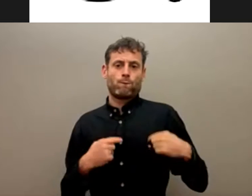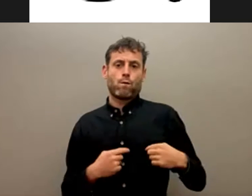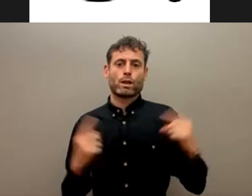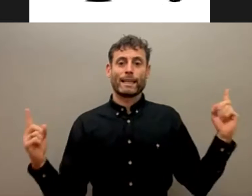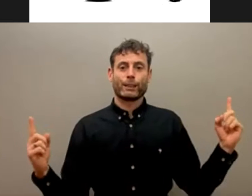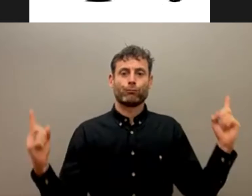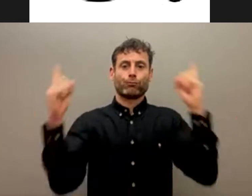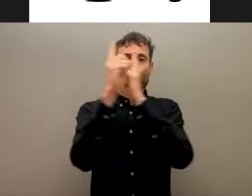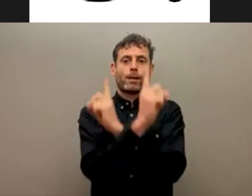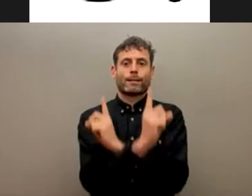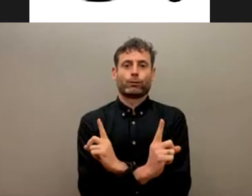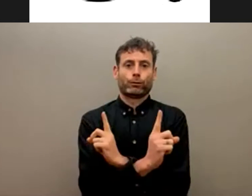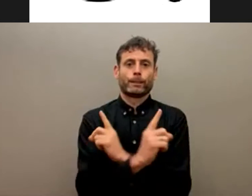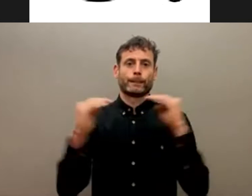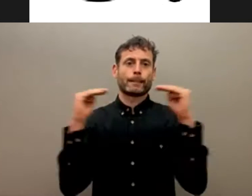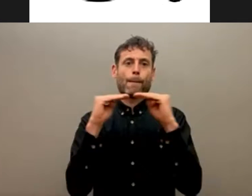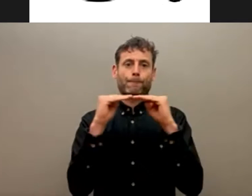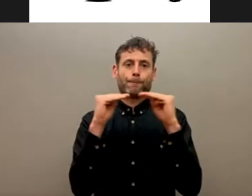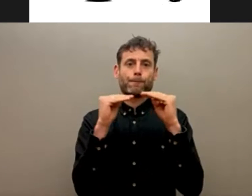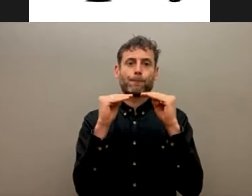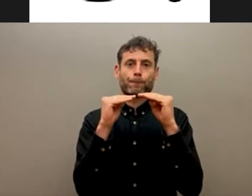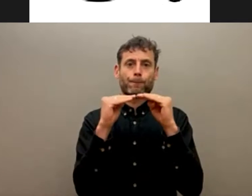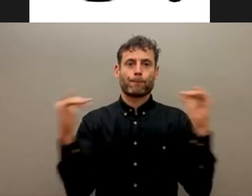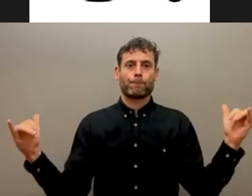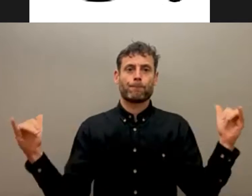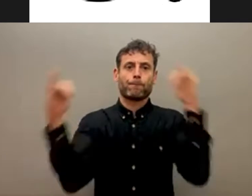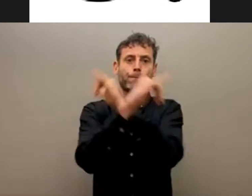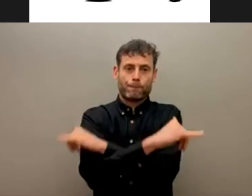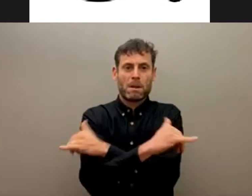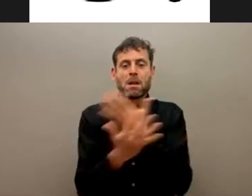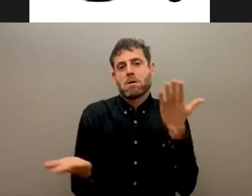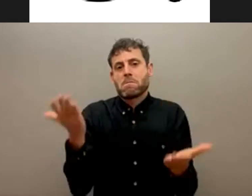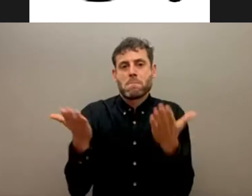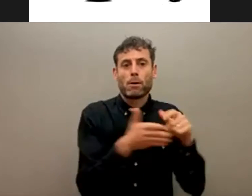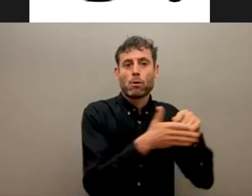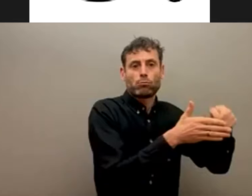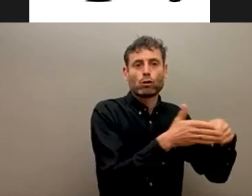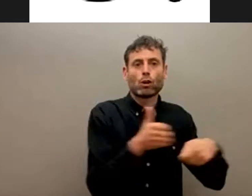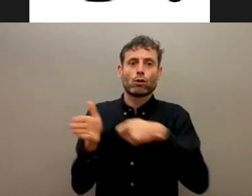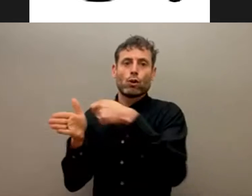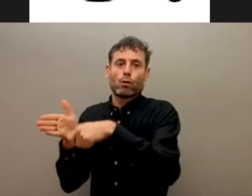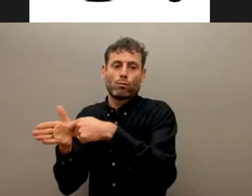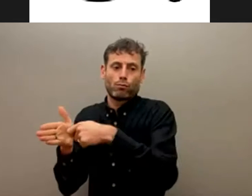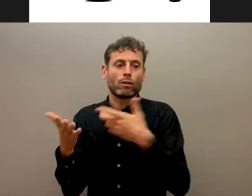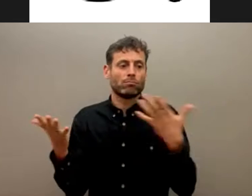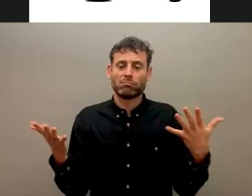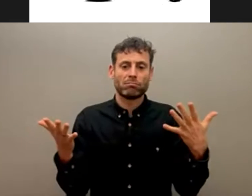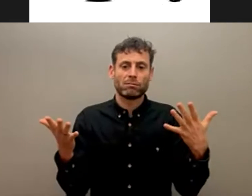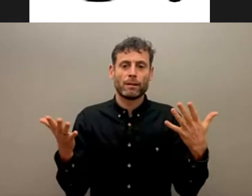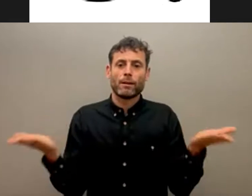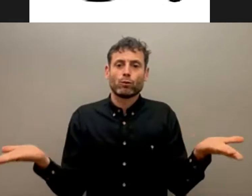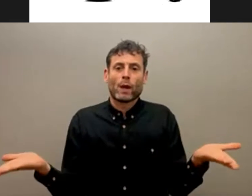of volunteers. For example, we can have project staff from Hoima Diocese to go and